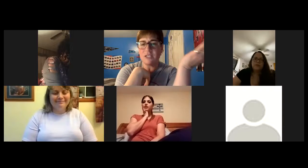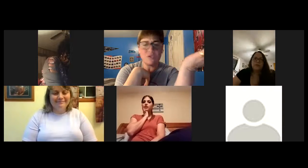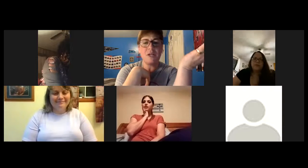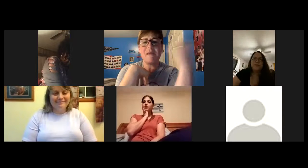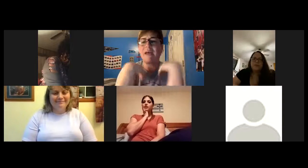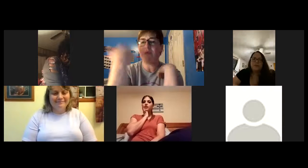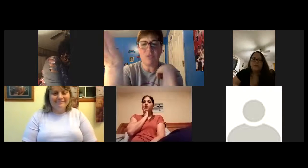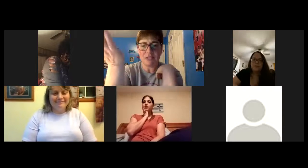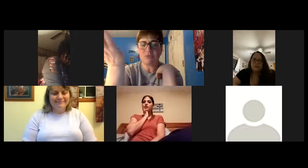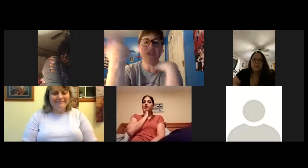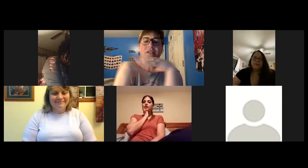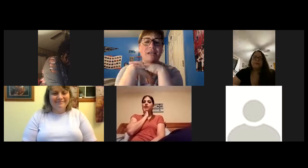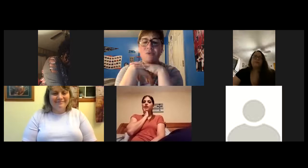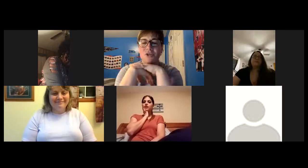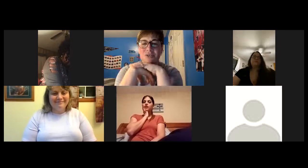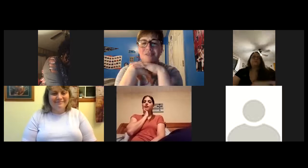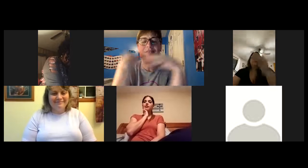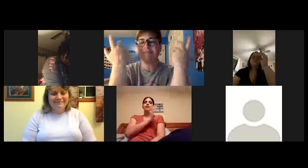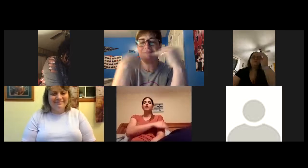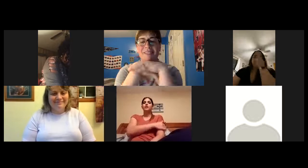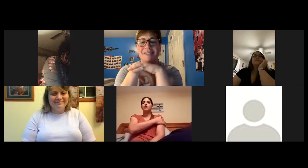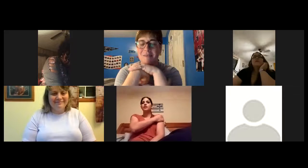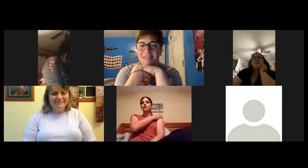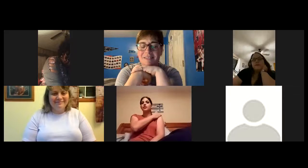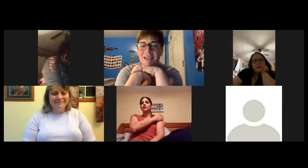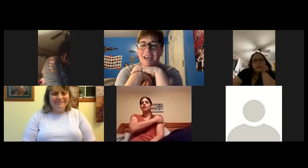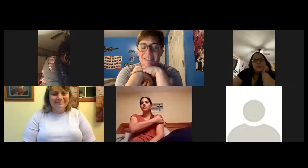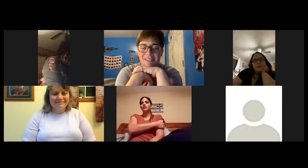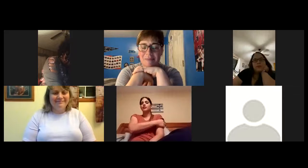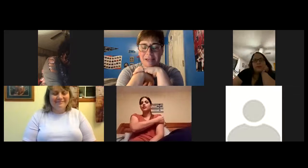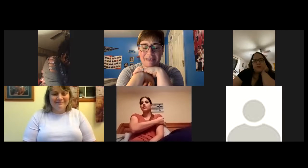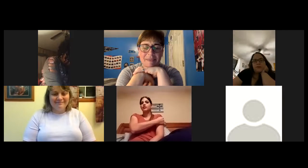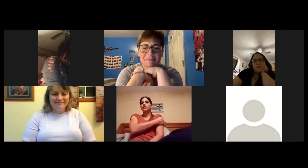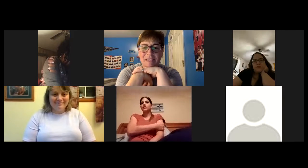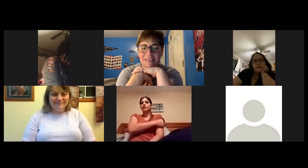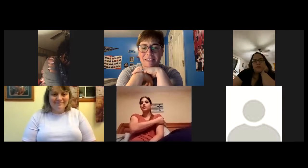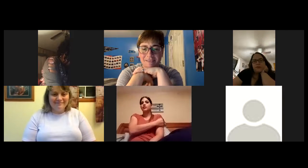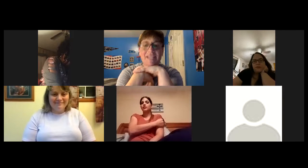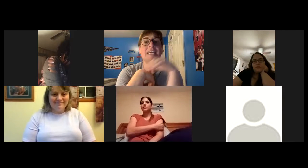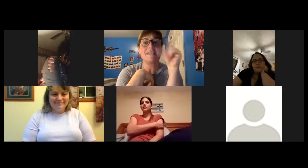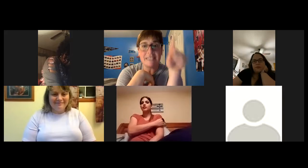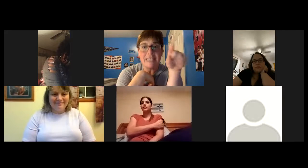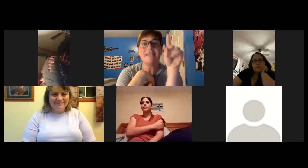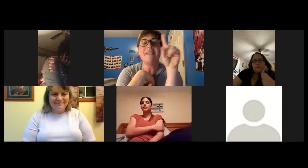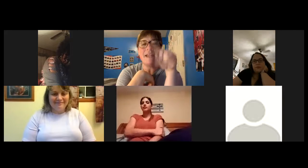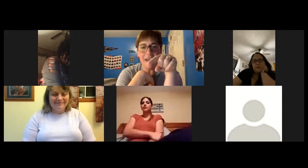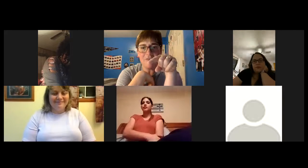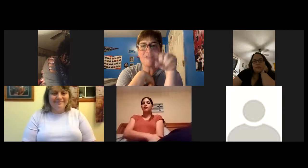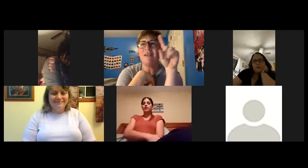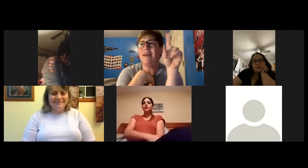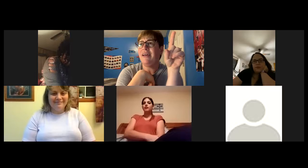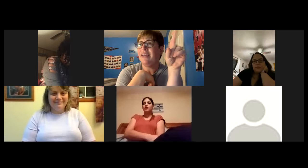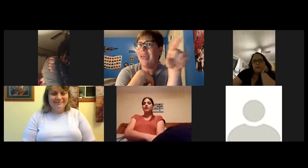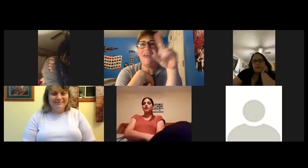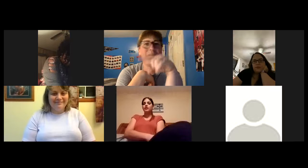son that's really good at math and one that's really good at language arts. And, you know, I mean, it's the same kind of thing, I think. And yes, D's and